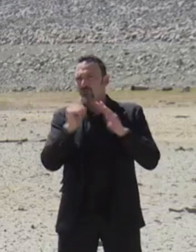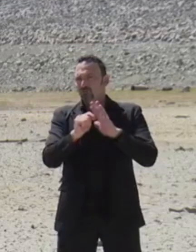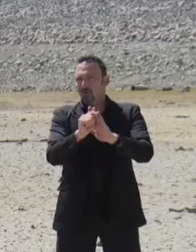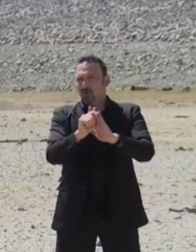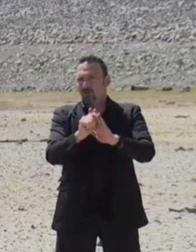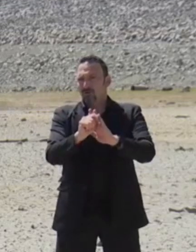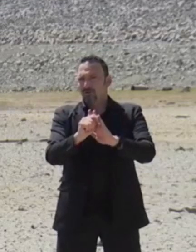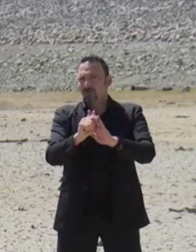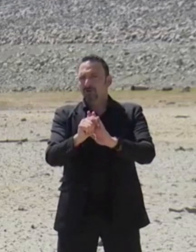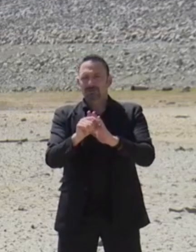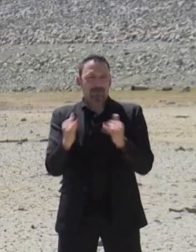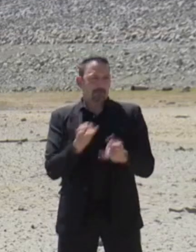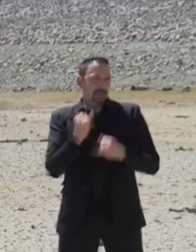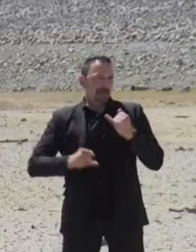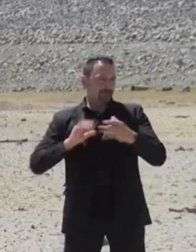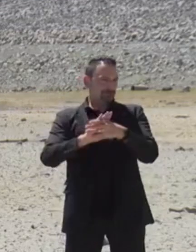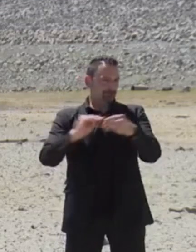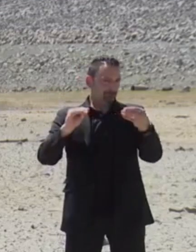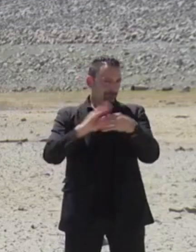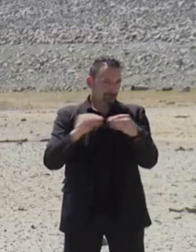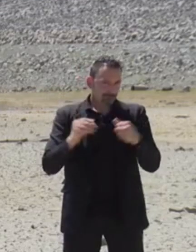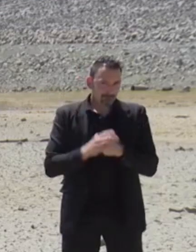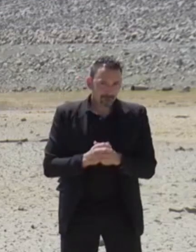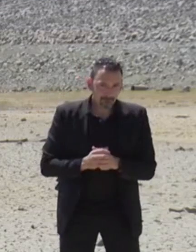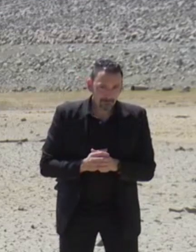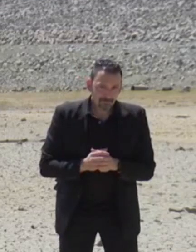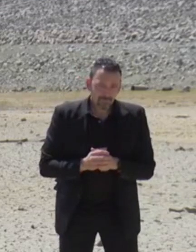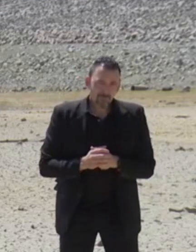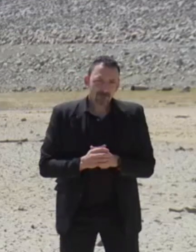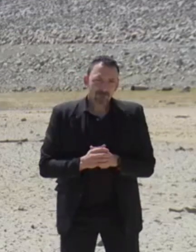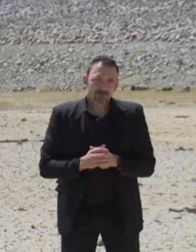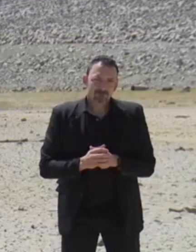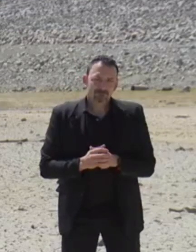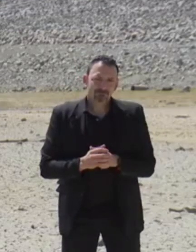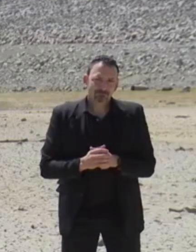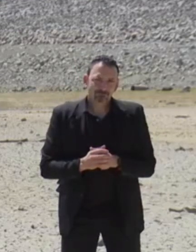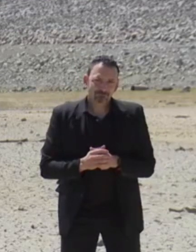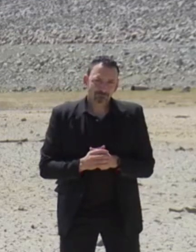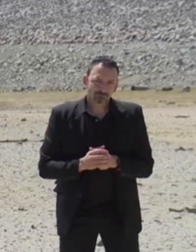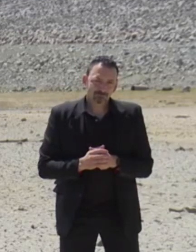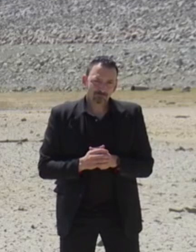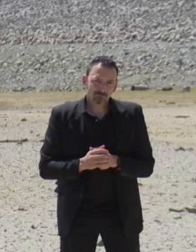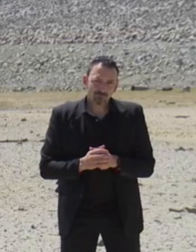important. By the way, there are no sound bites with droughts,